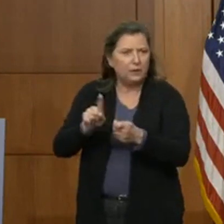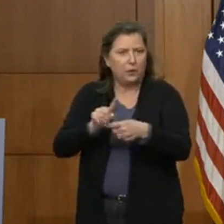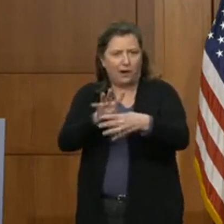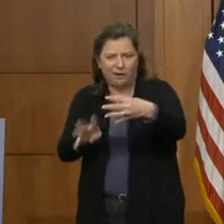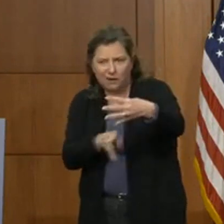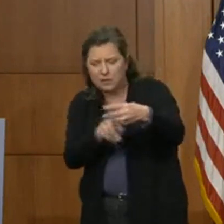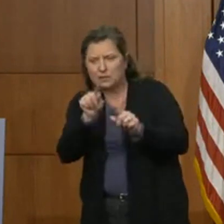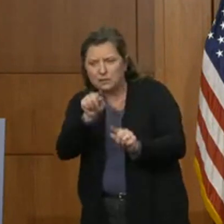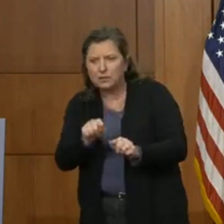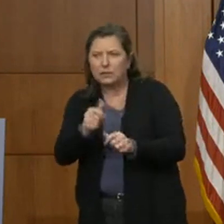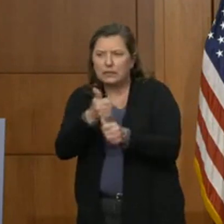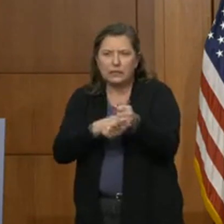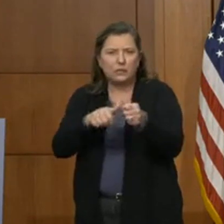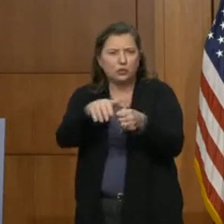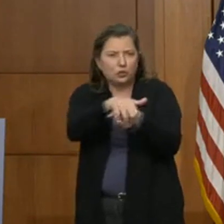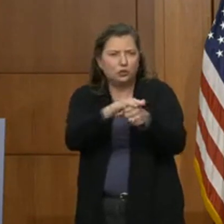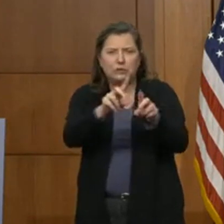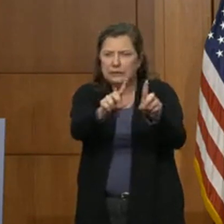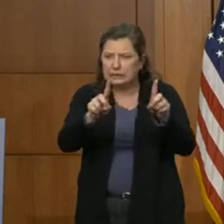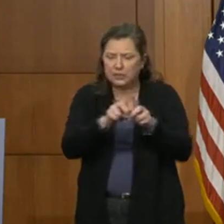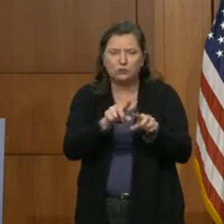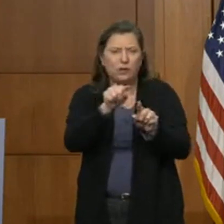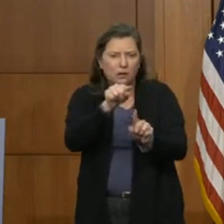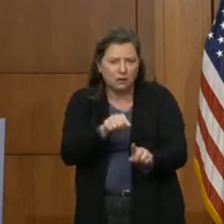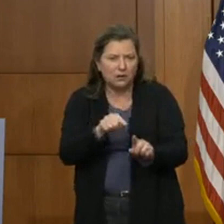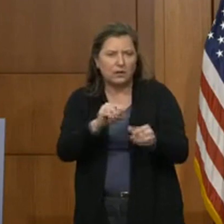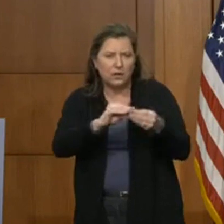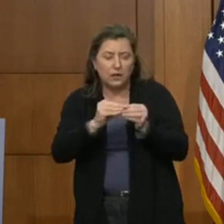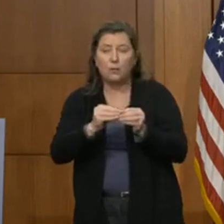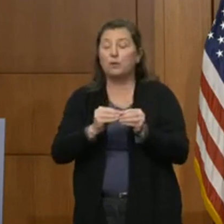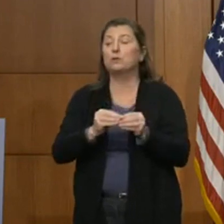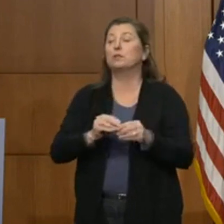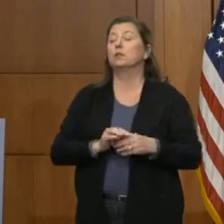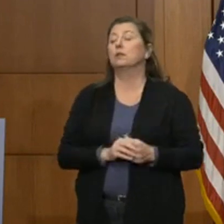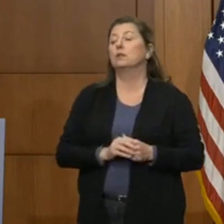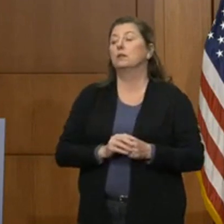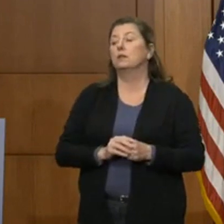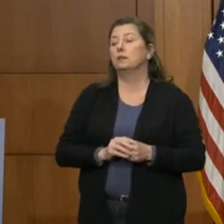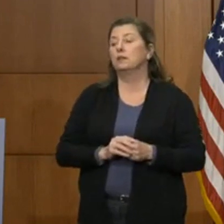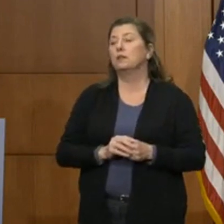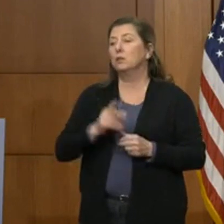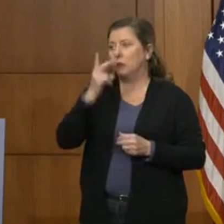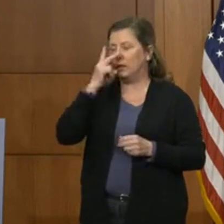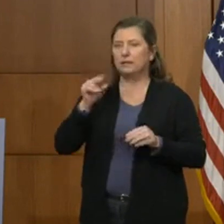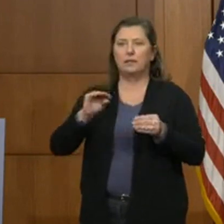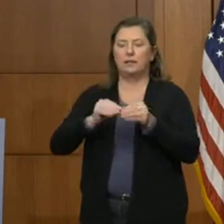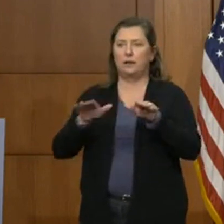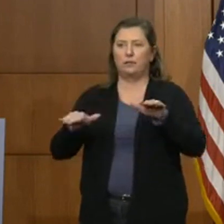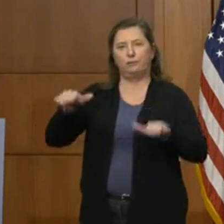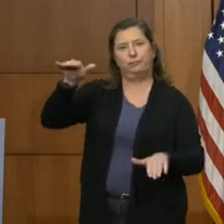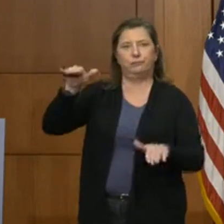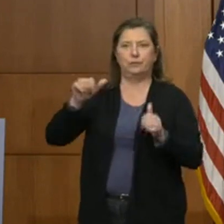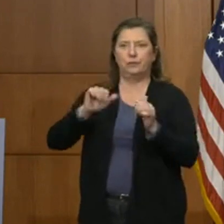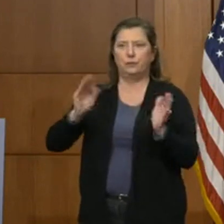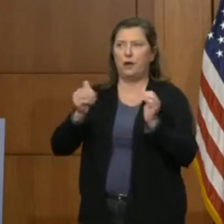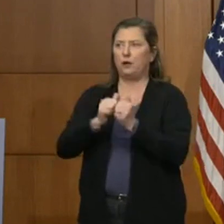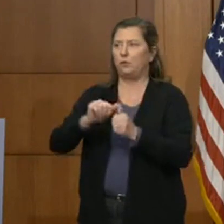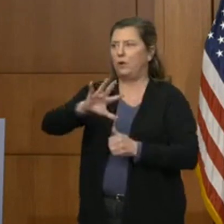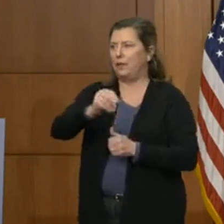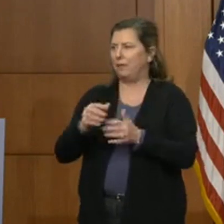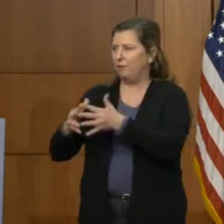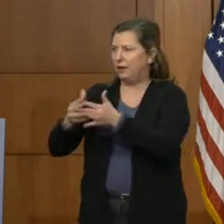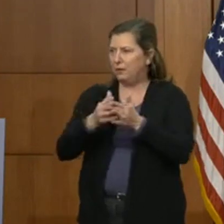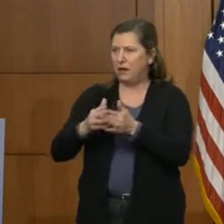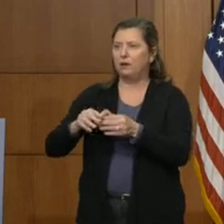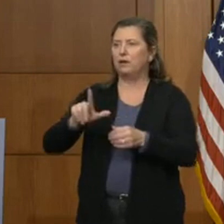tables by districts. The disproportionate number of cases among African Americans and Latinos continues to